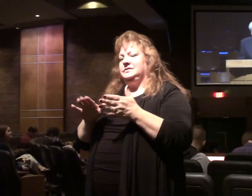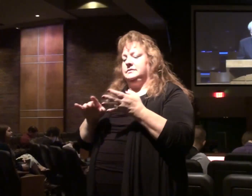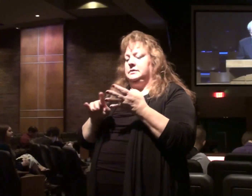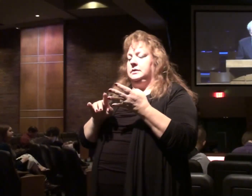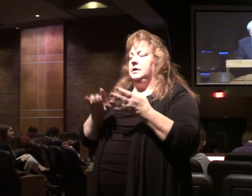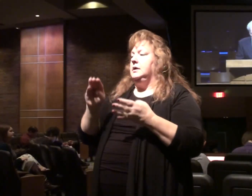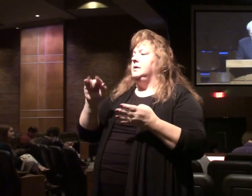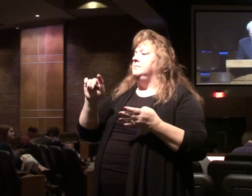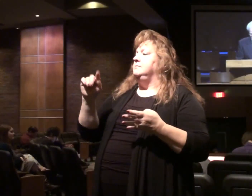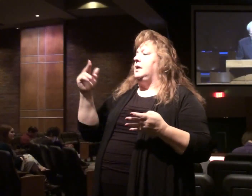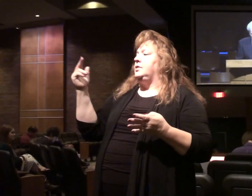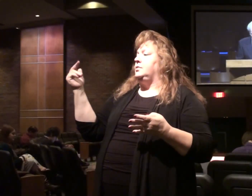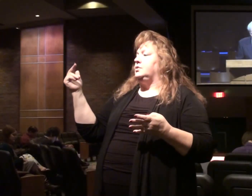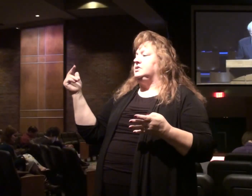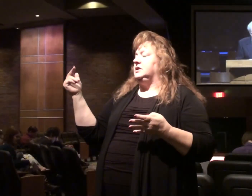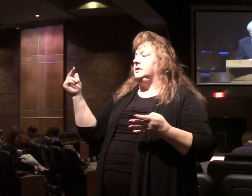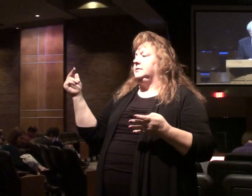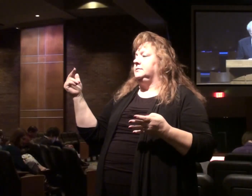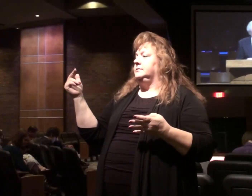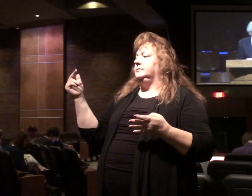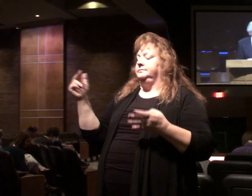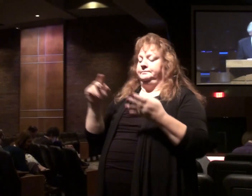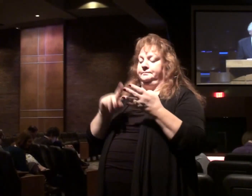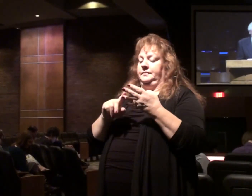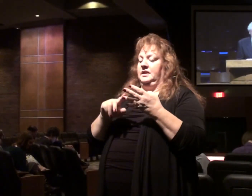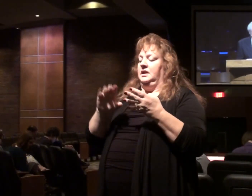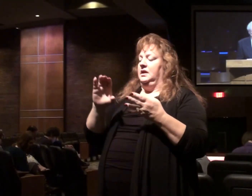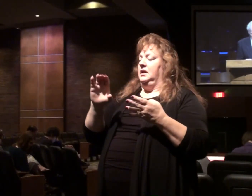13. There's a cluttered heart.